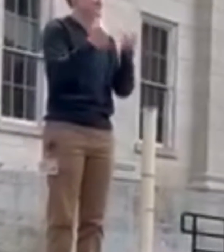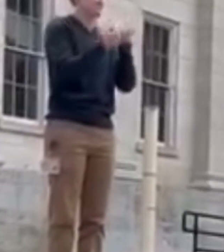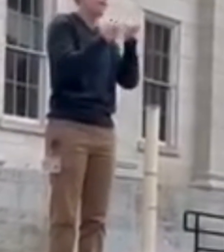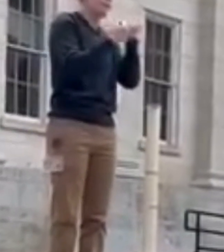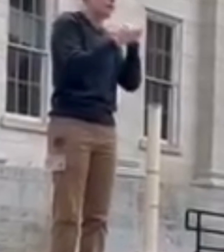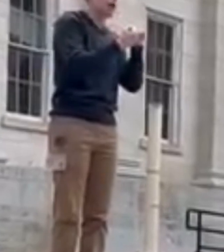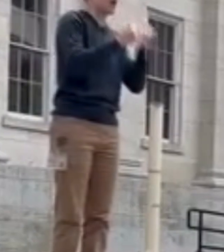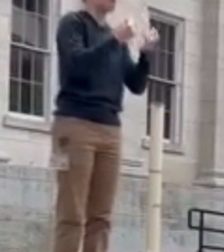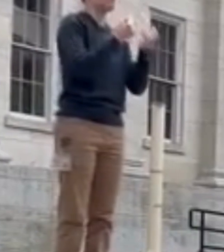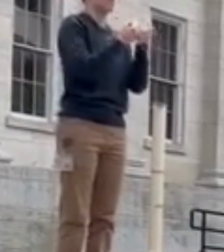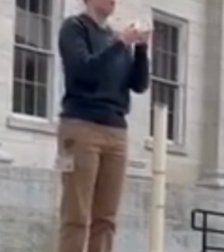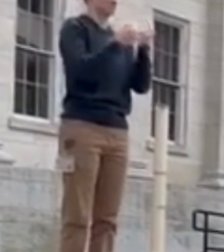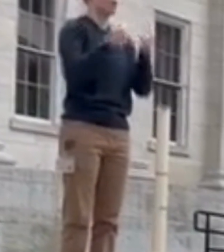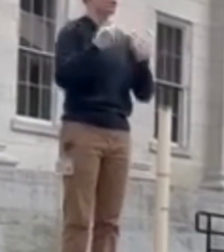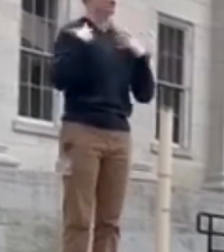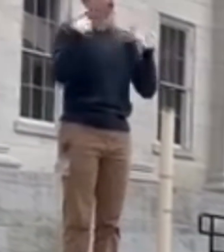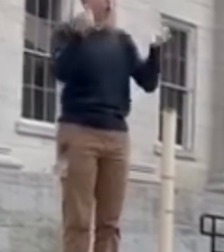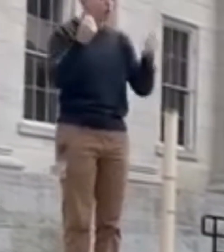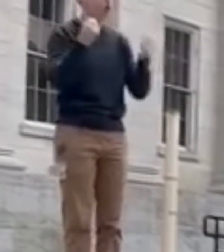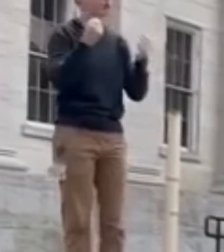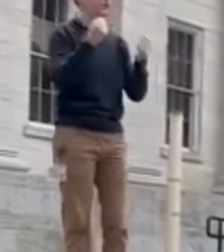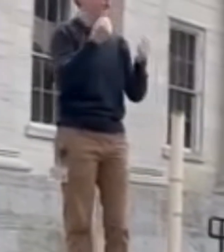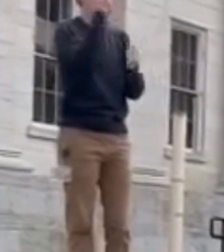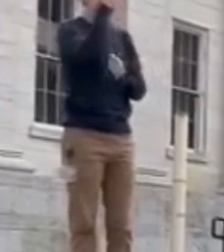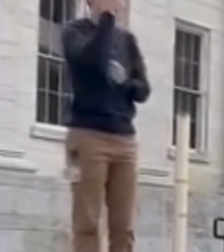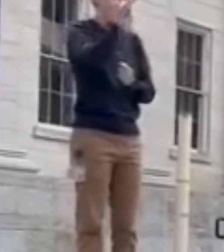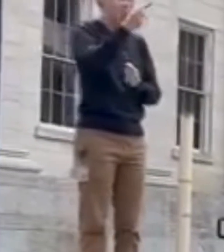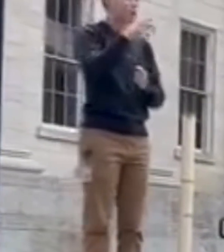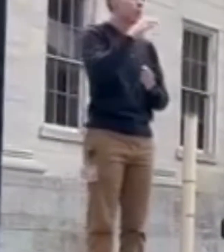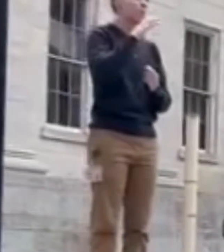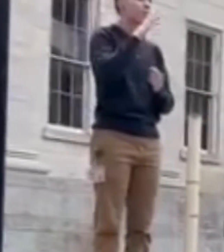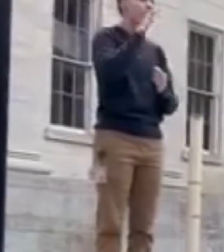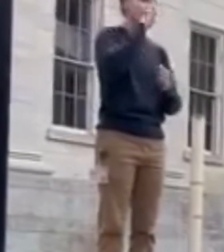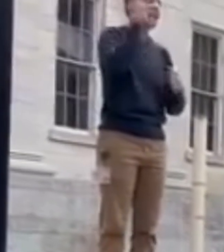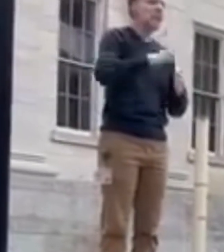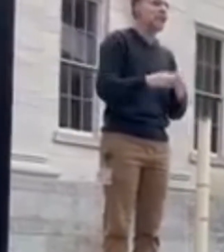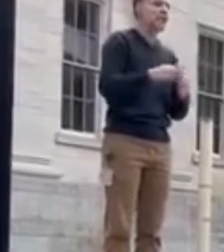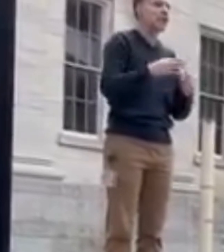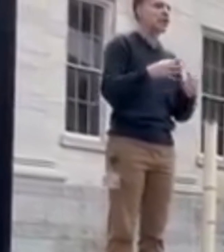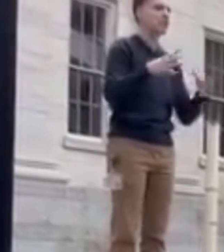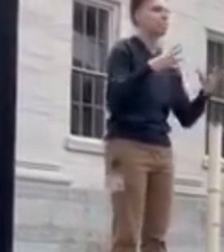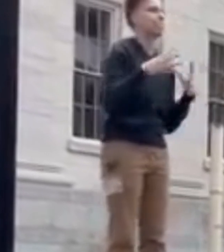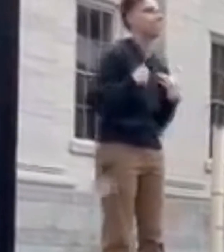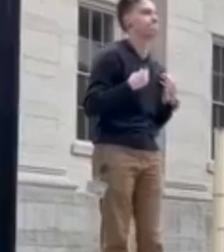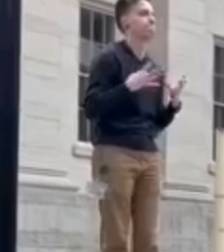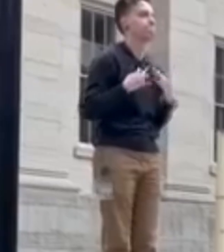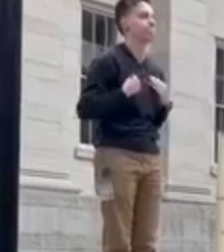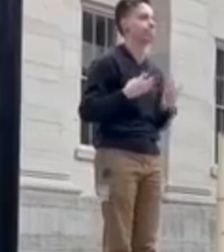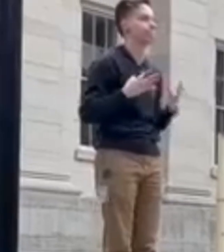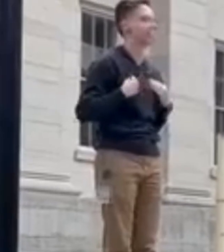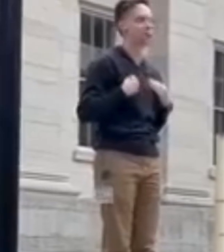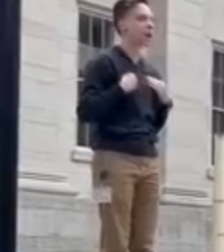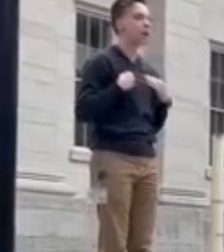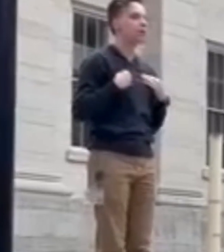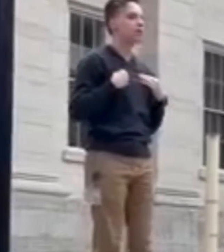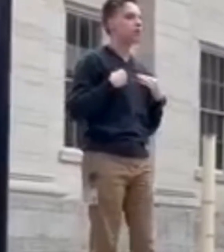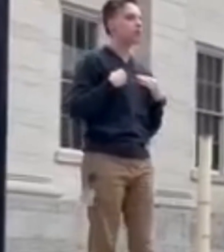you encouragement, and understand that you never need to settle for less than you deserve. And there